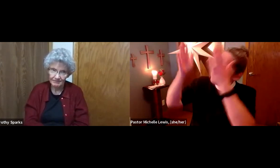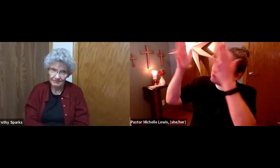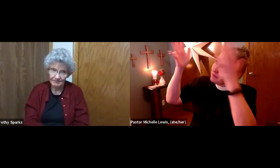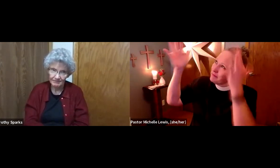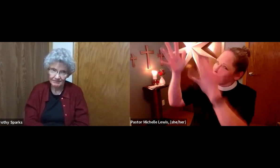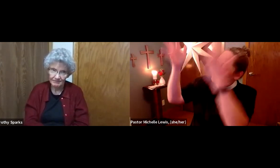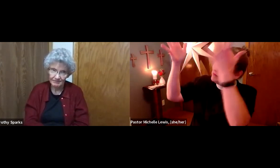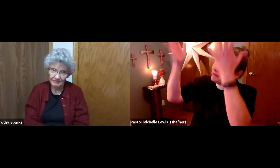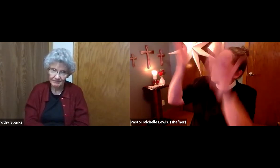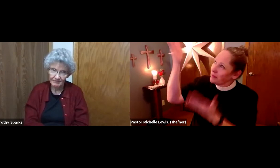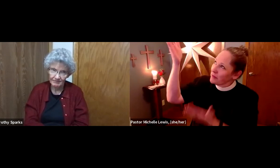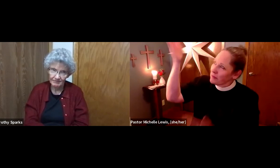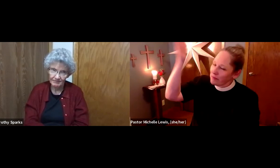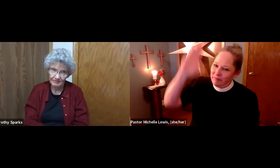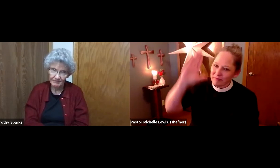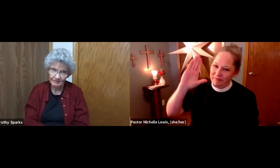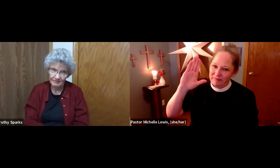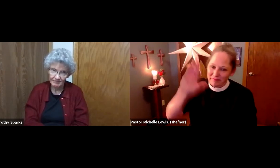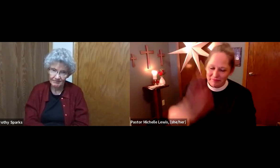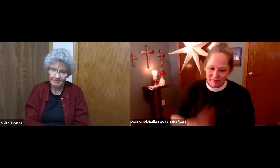Let us give thanks to the Lord our God.